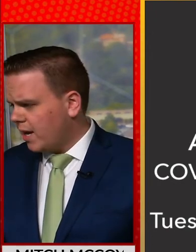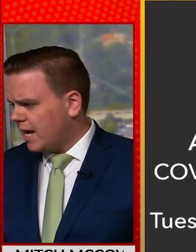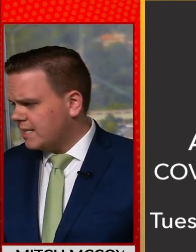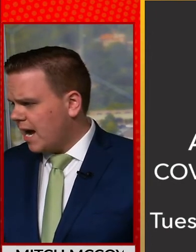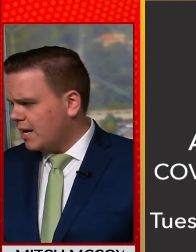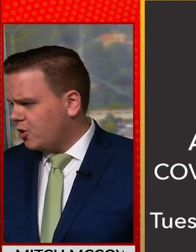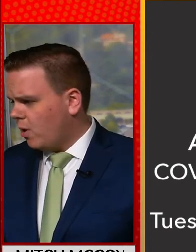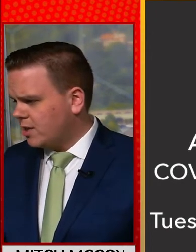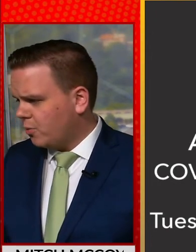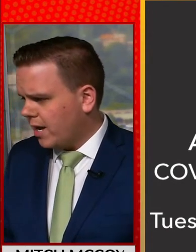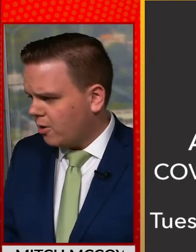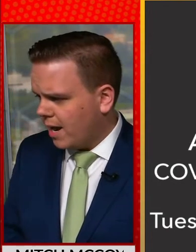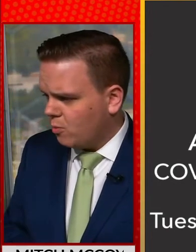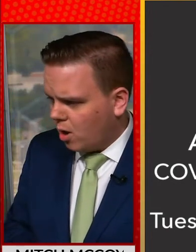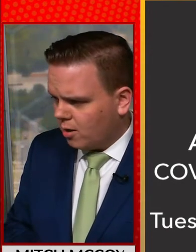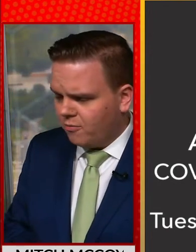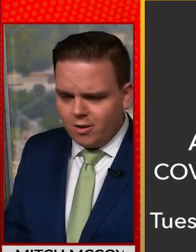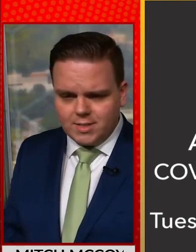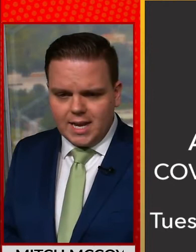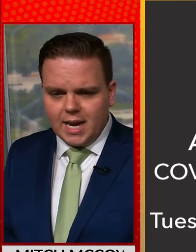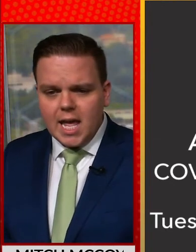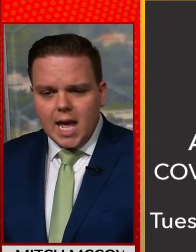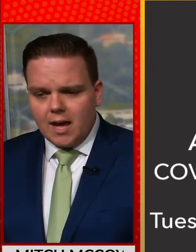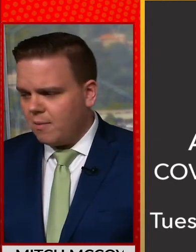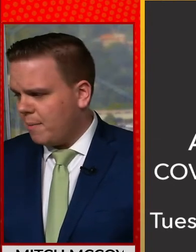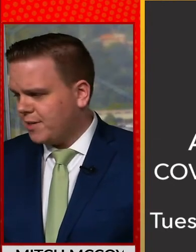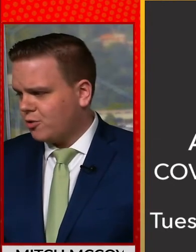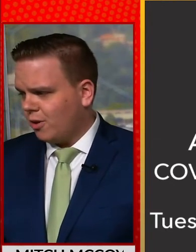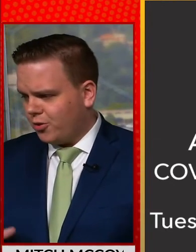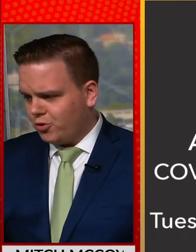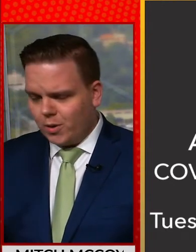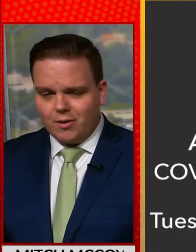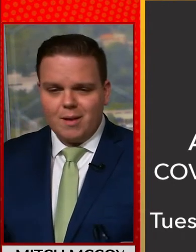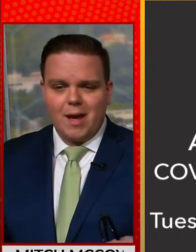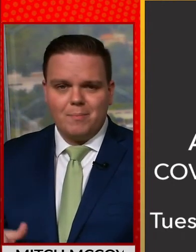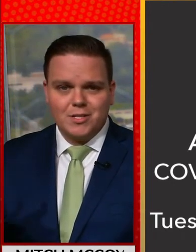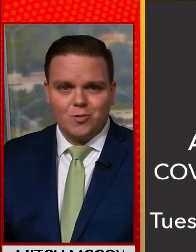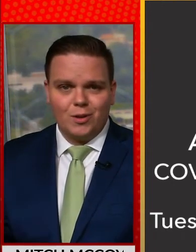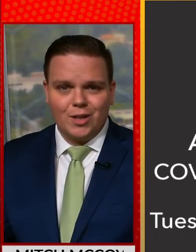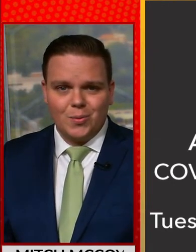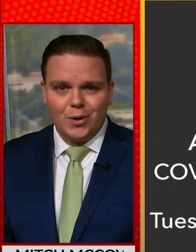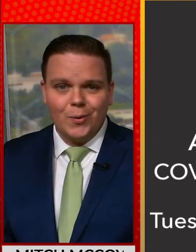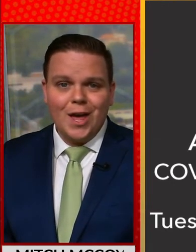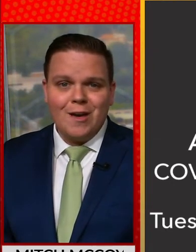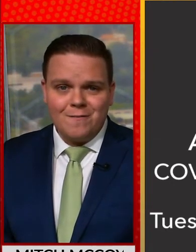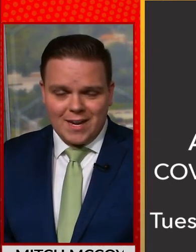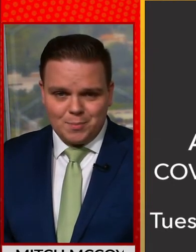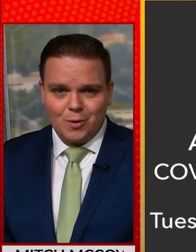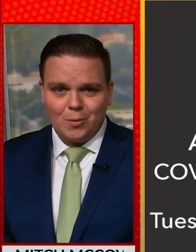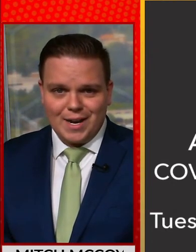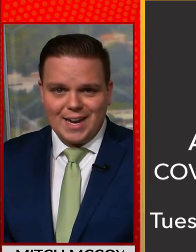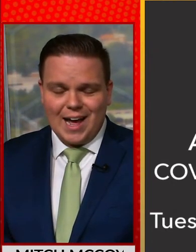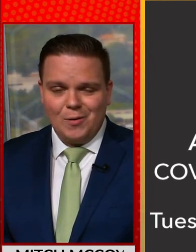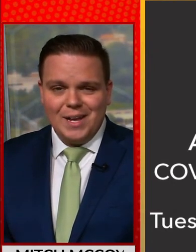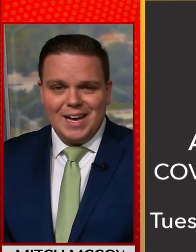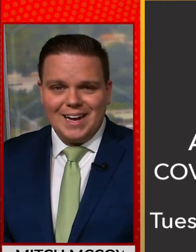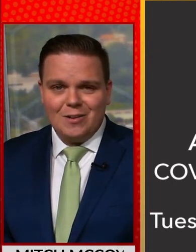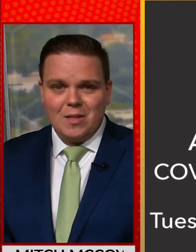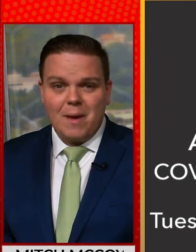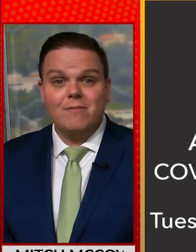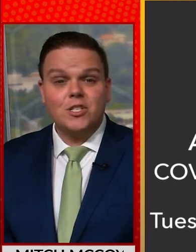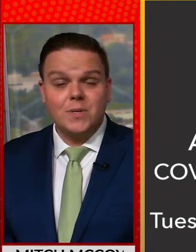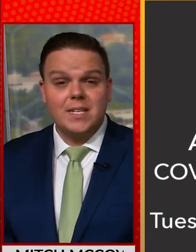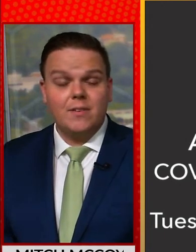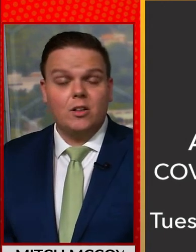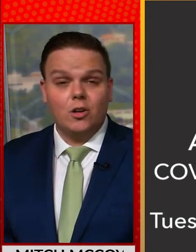just joining us, I do want to reiterate and welcome folks in. They might be scrolling through Twitter, they might be scrolling through Facebook right now, or